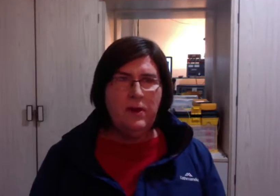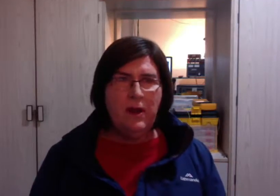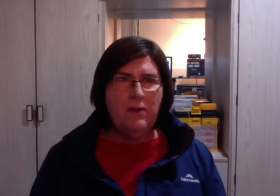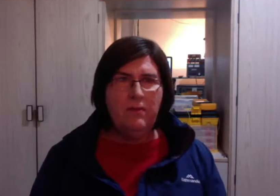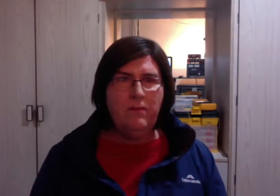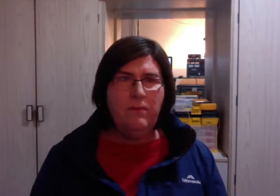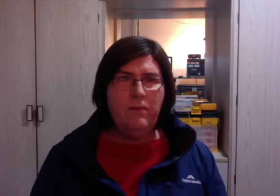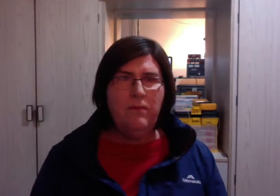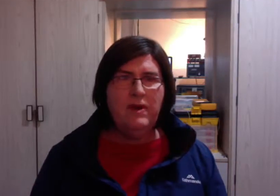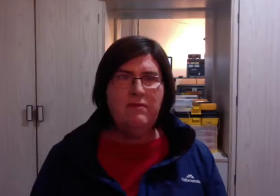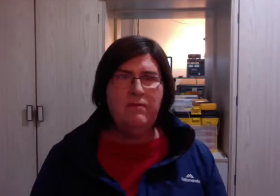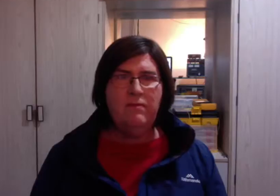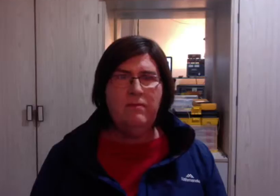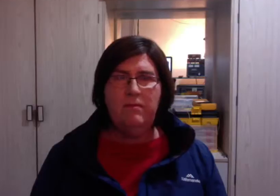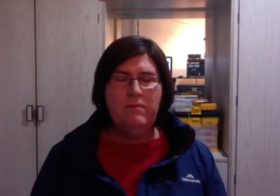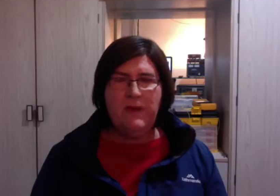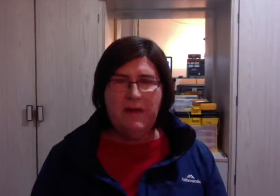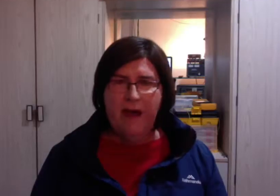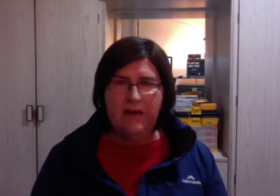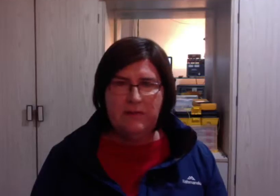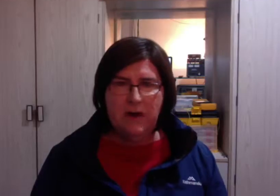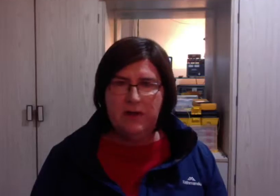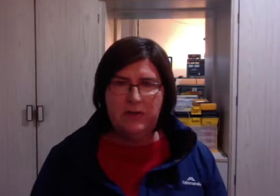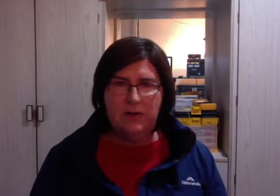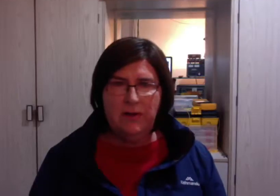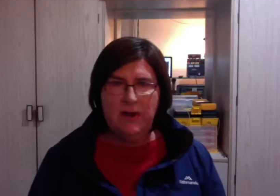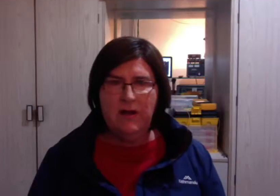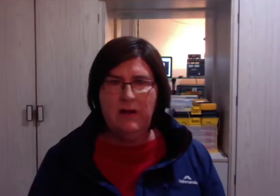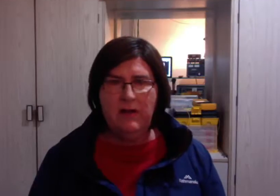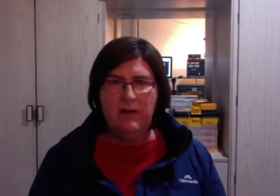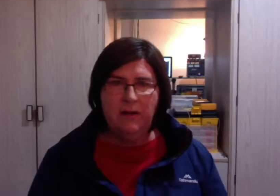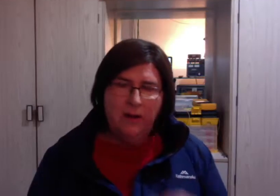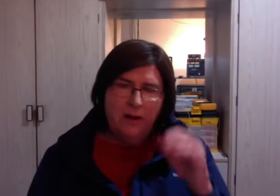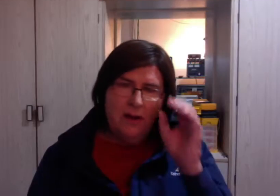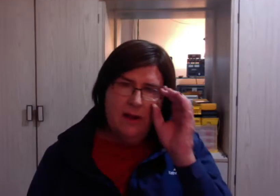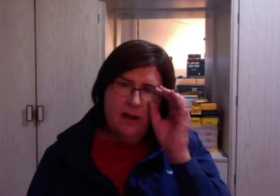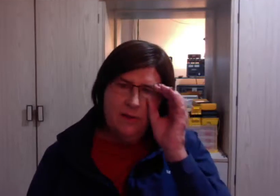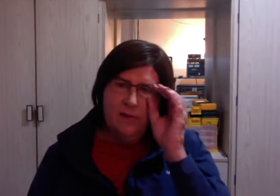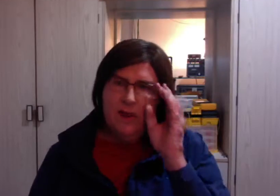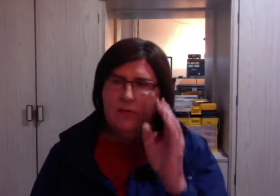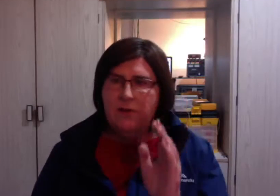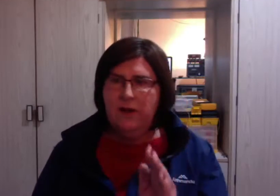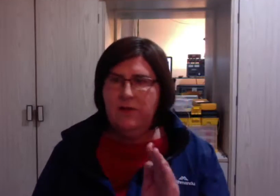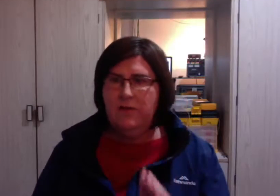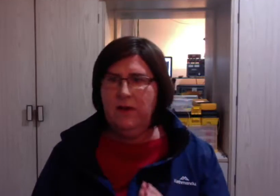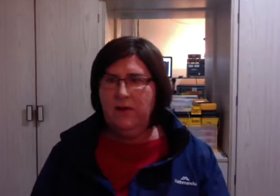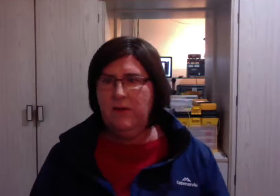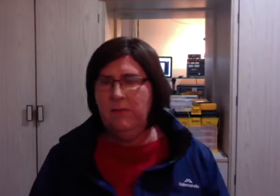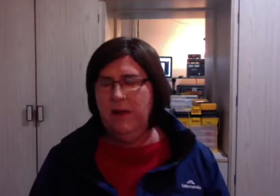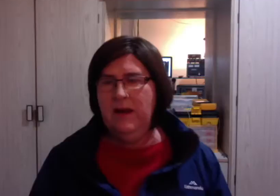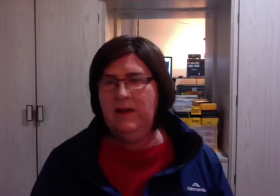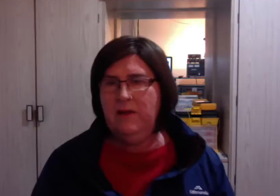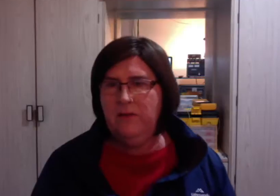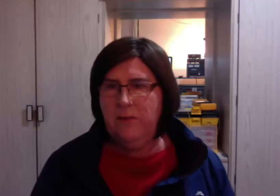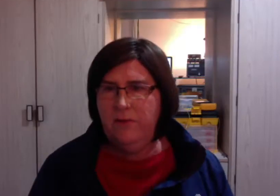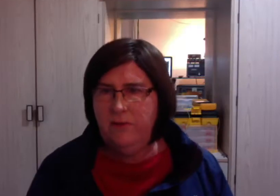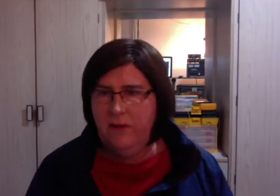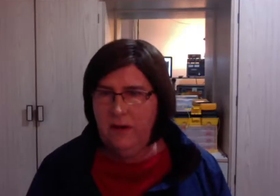know, we've never had to rush, ever. And so that's one of the tricks in planning these trips is, you